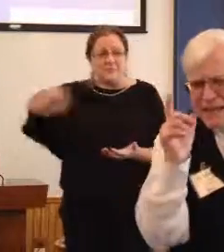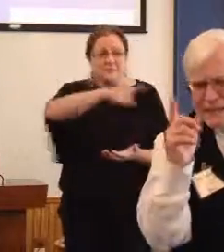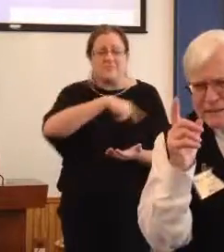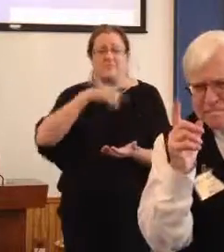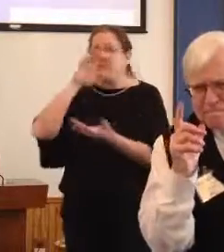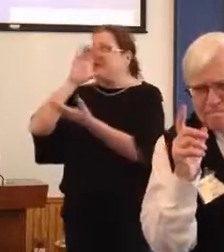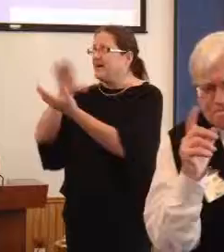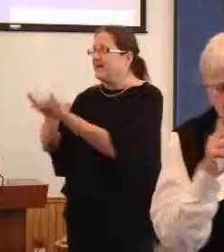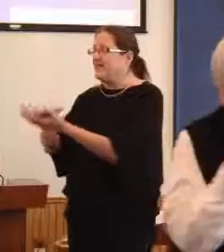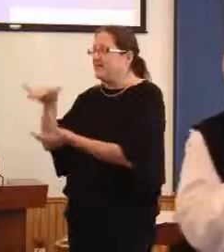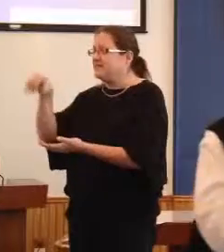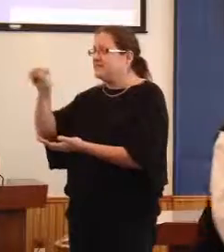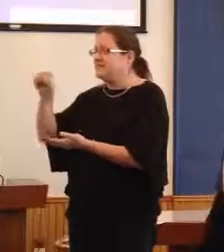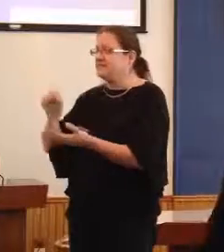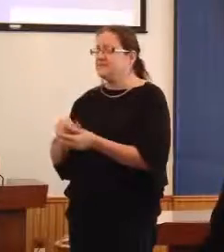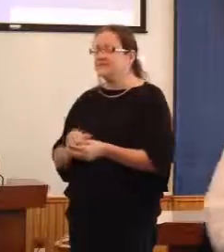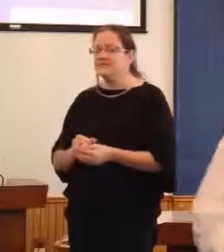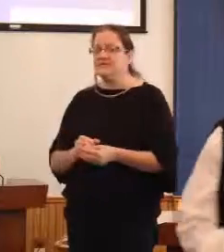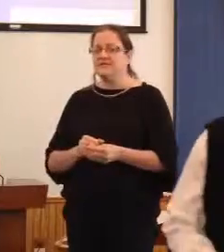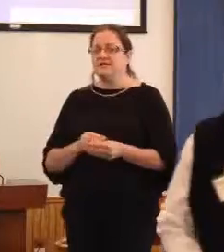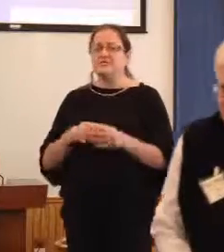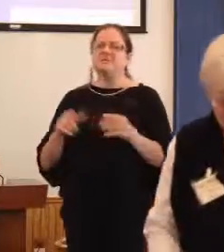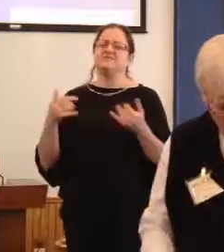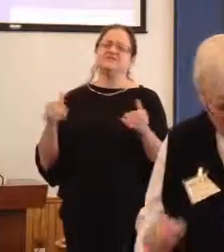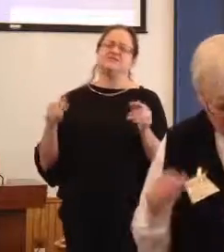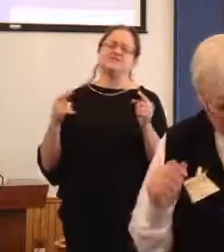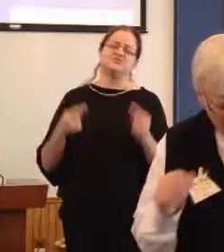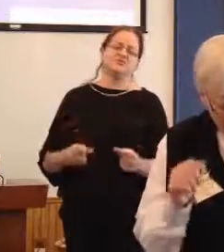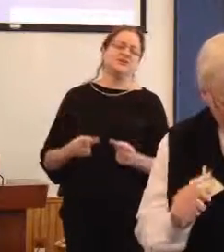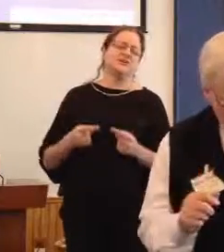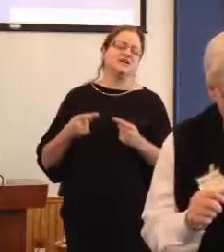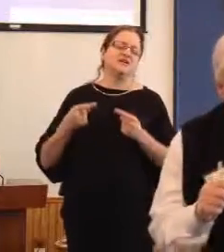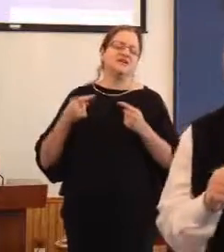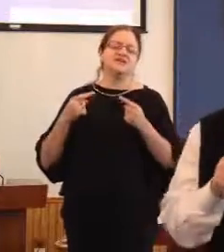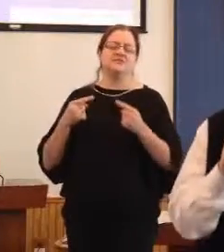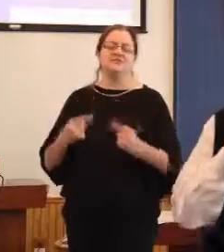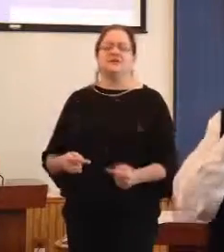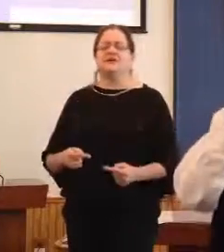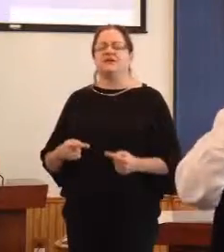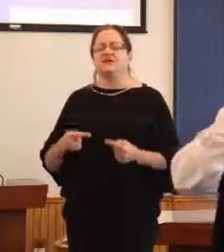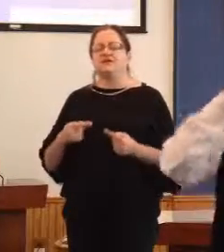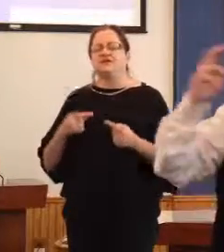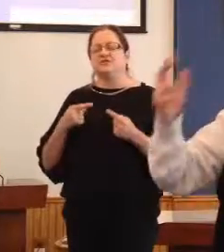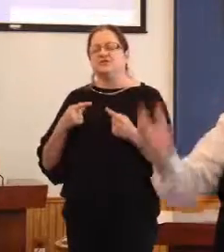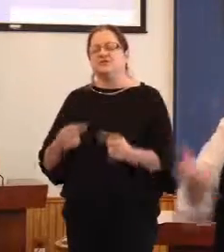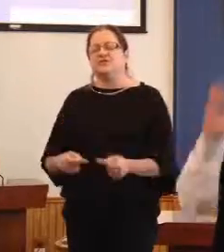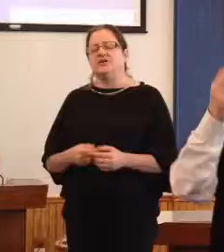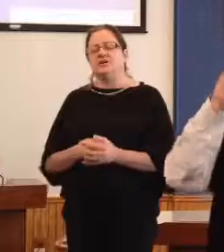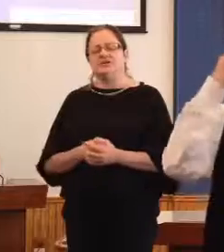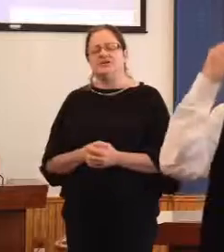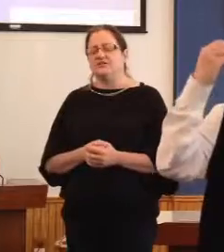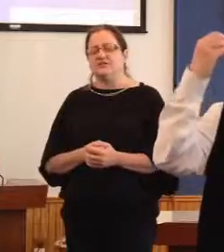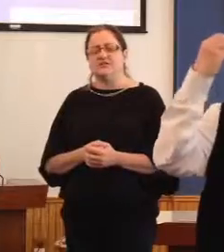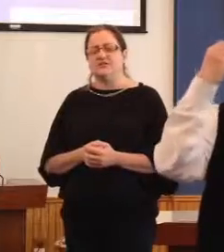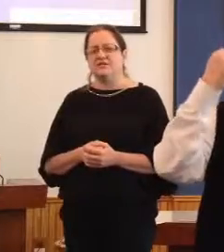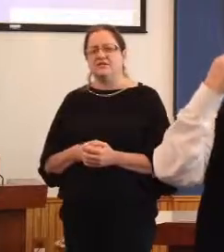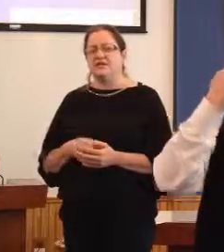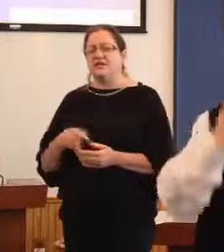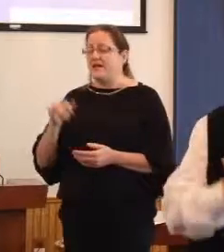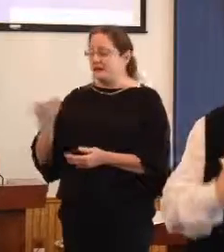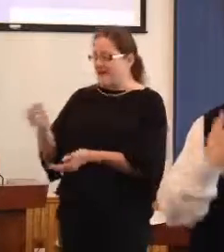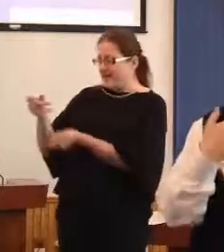And yet, we still struggle. We struggle to see how Christ's ascension applies